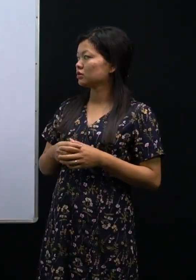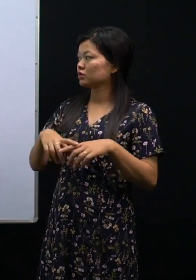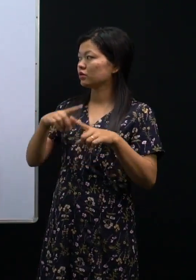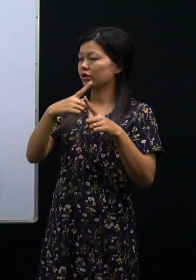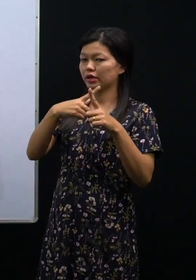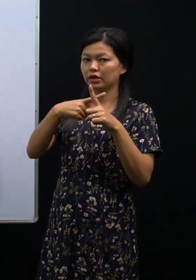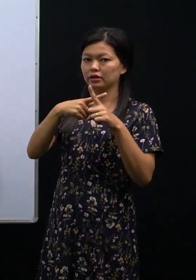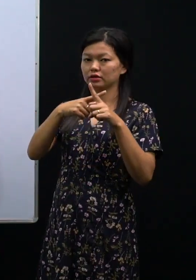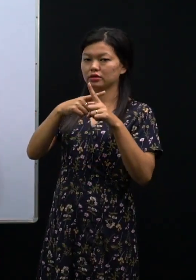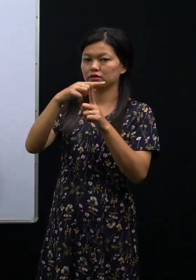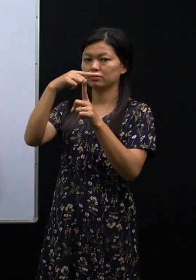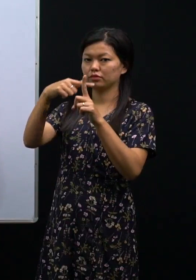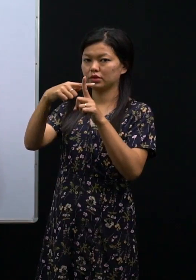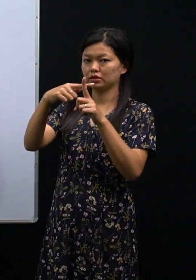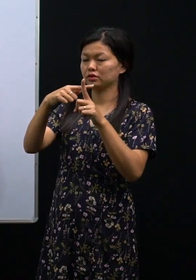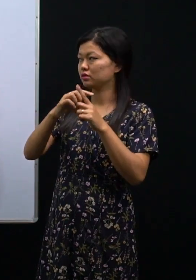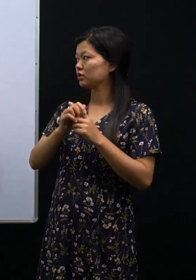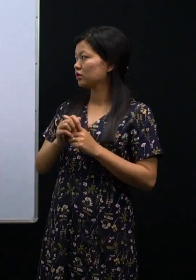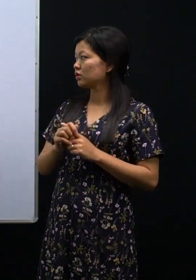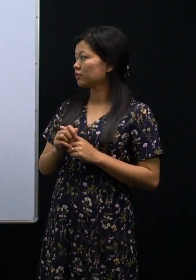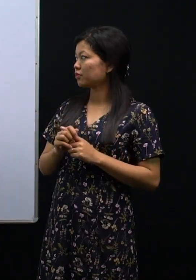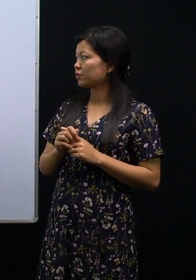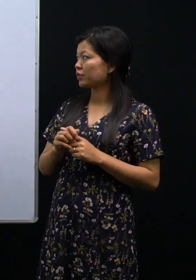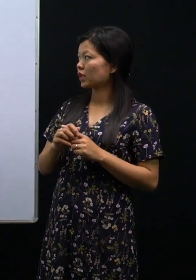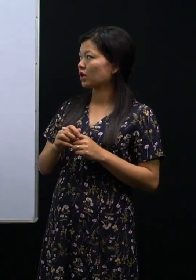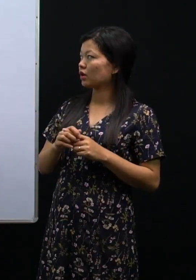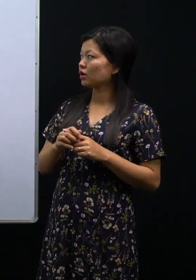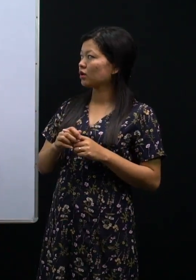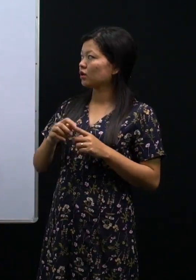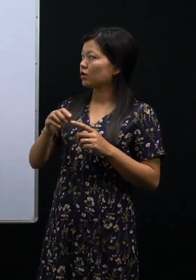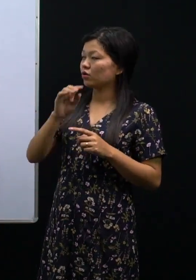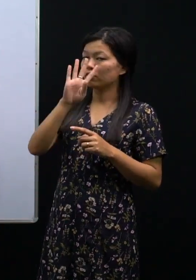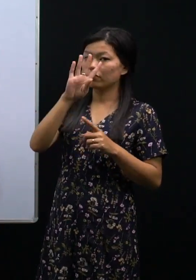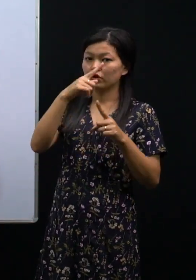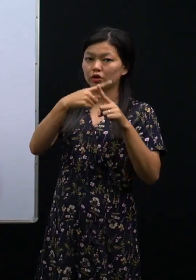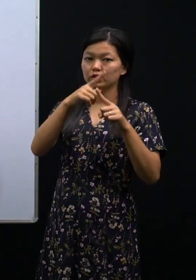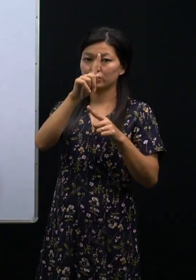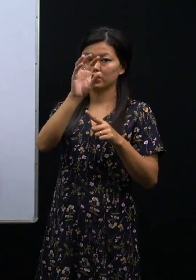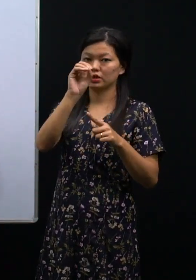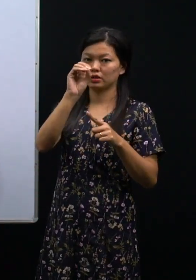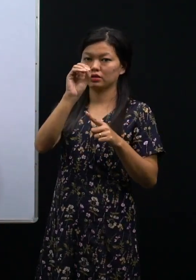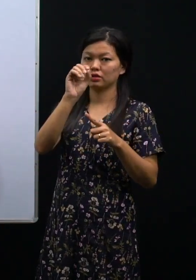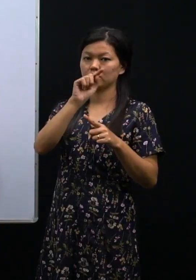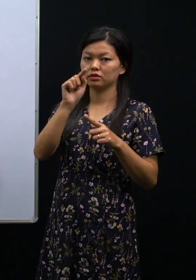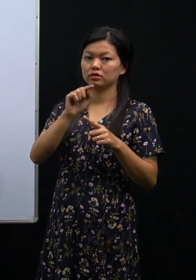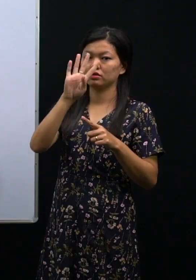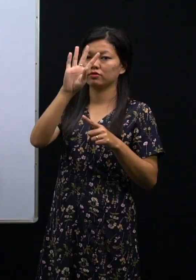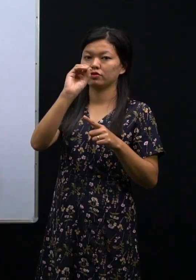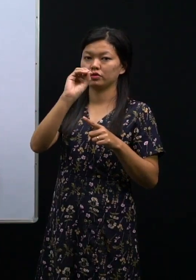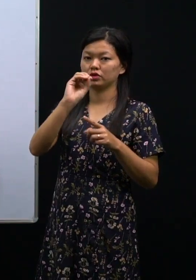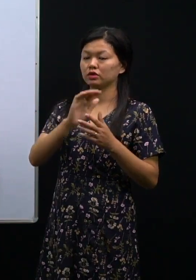plus product of last term, a into b was there, no? So it is 4 into 10, you refer the formula always,